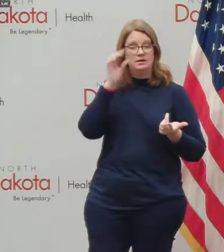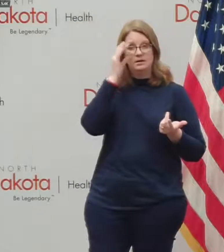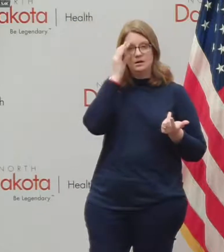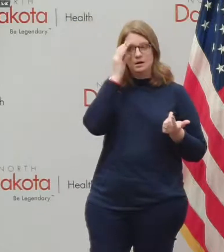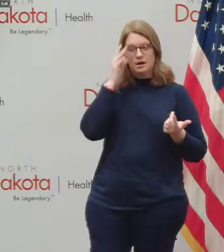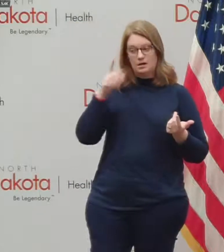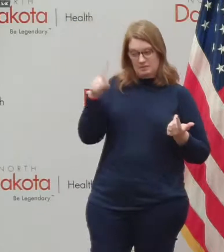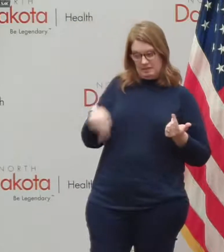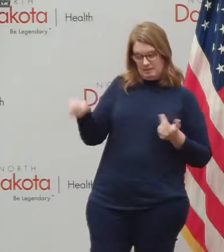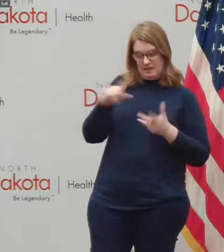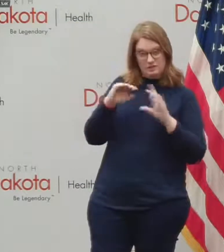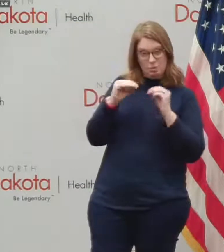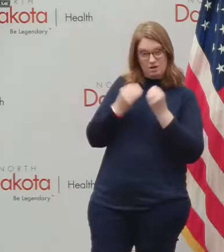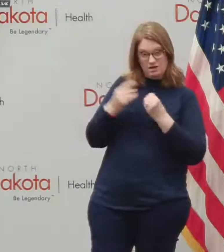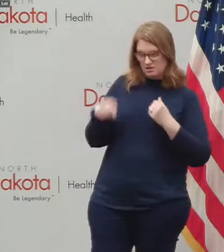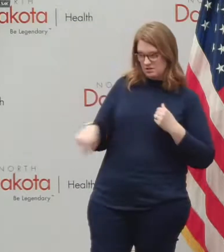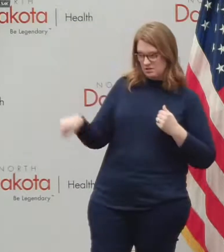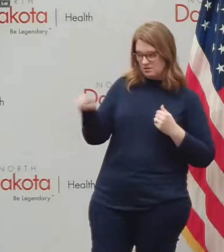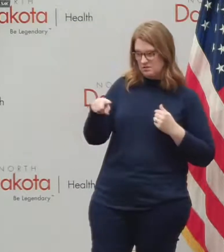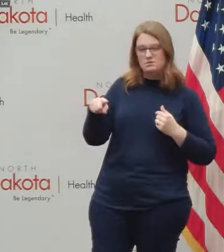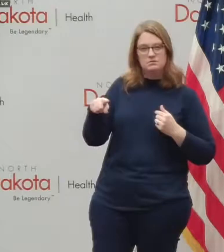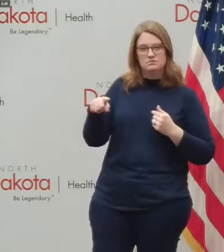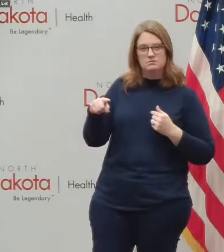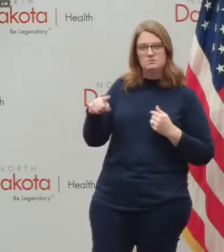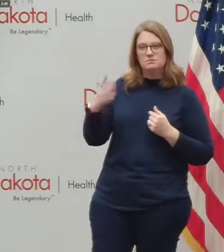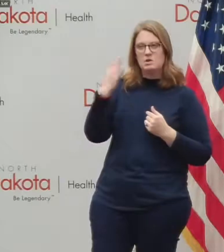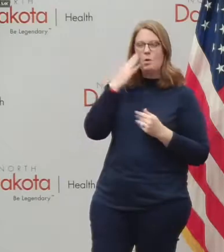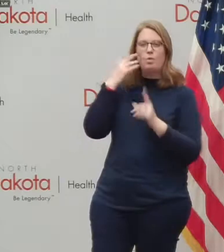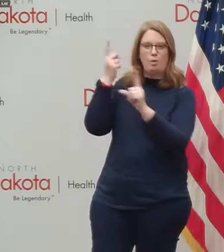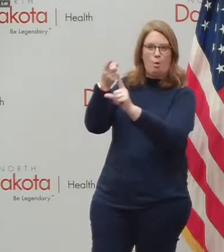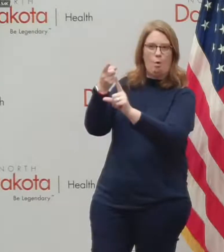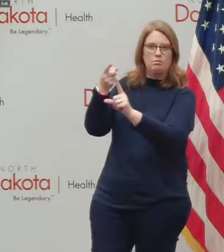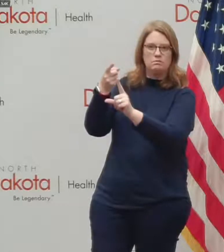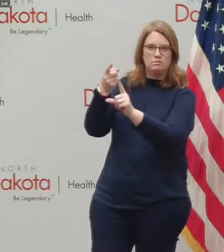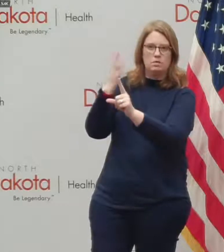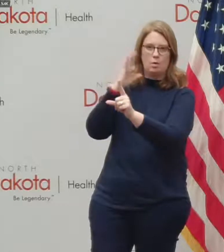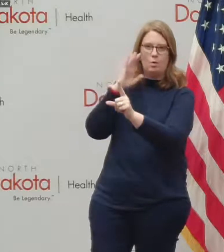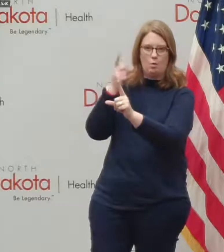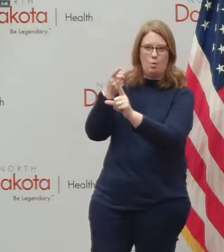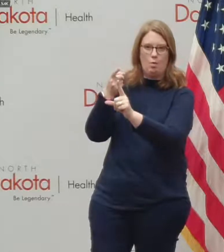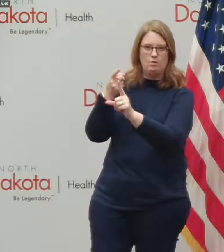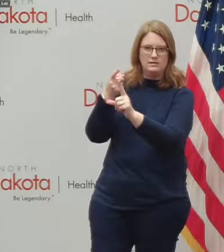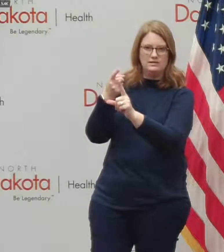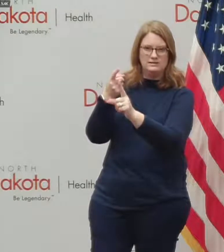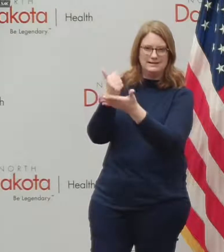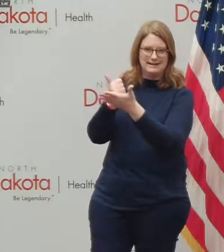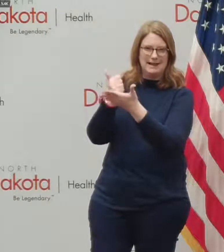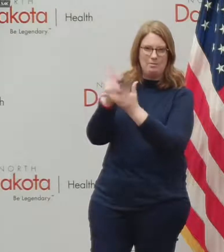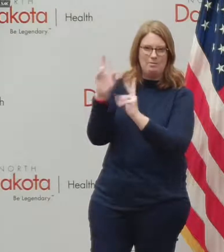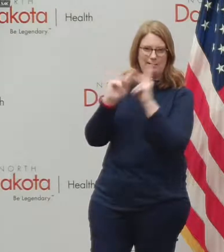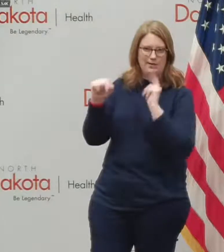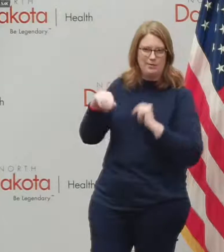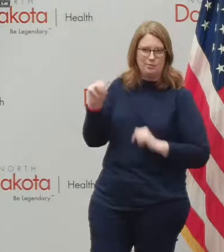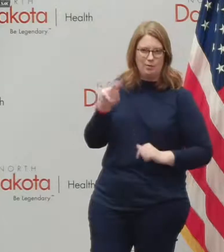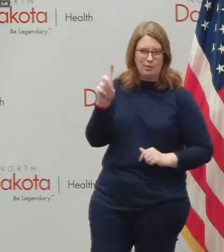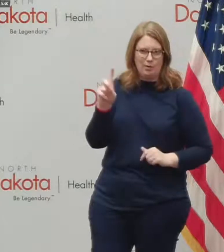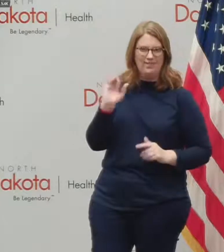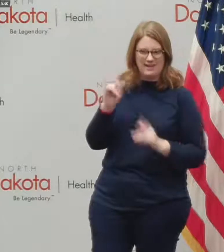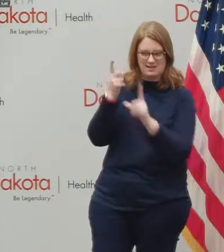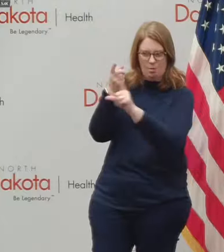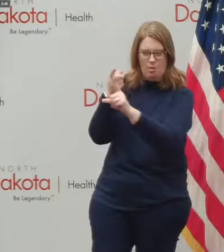of these organizations, I can assure you, has in mind what's best for North Dakotans. And again, we want